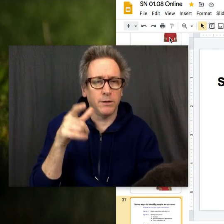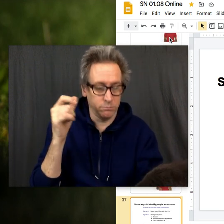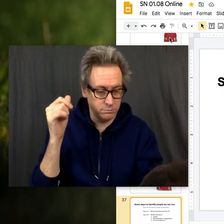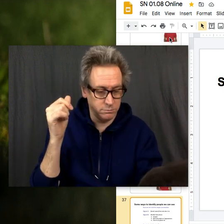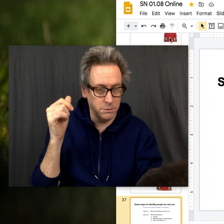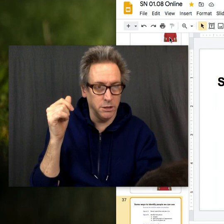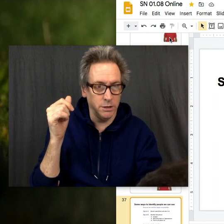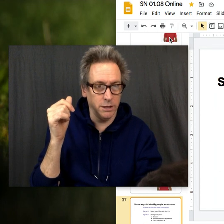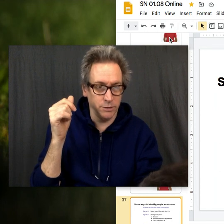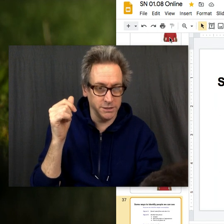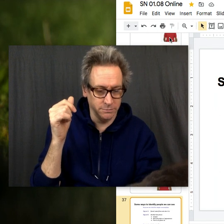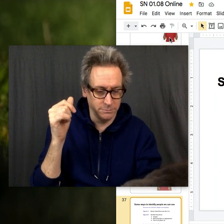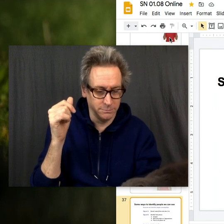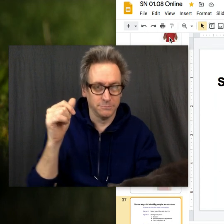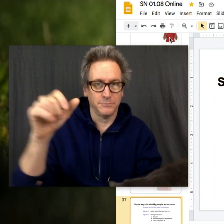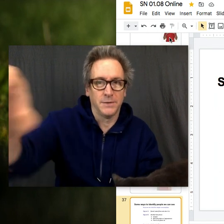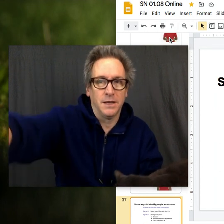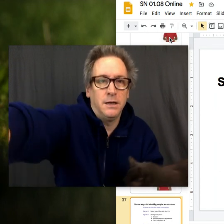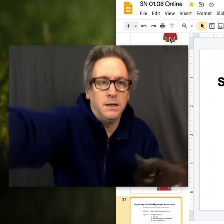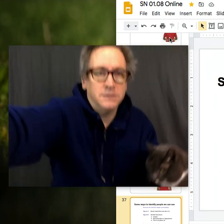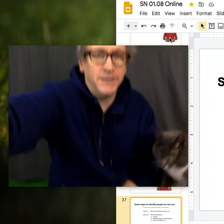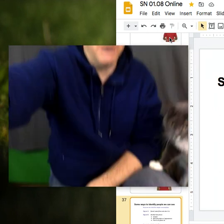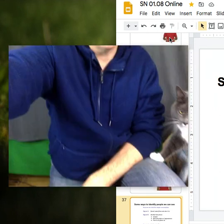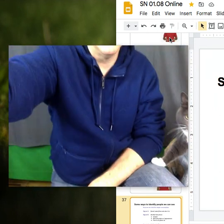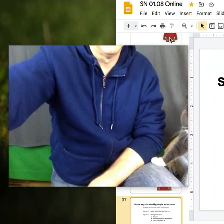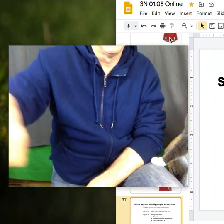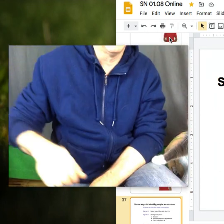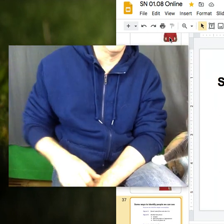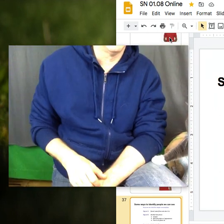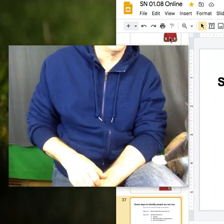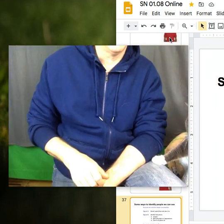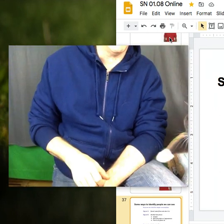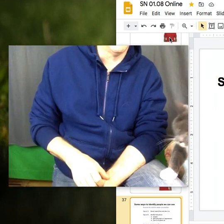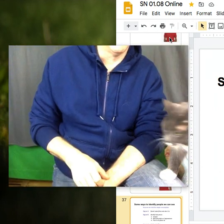right? Hello, Grayson. Okay, Grayson.